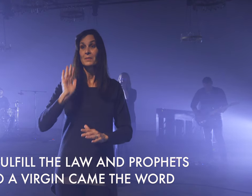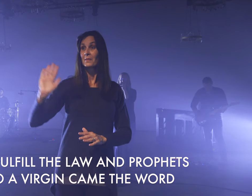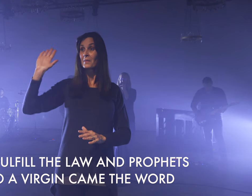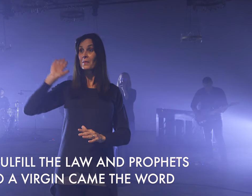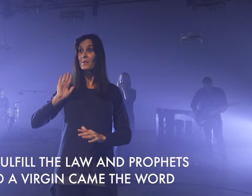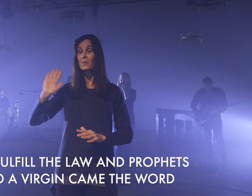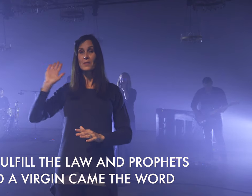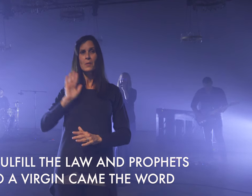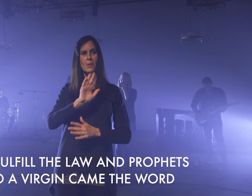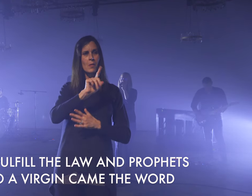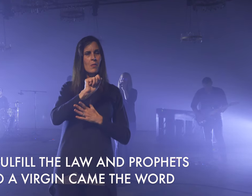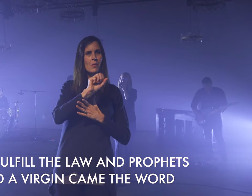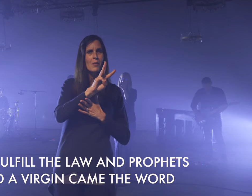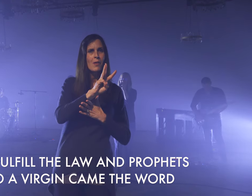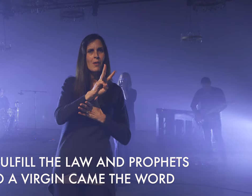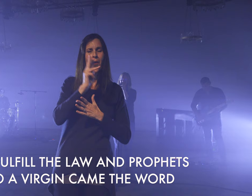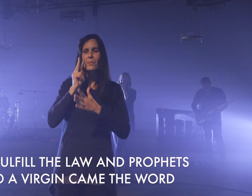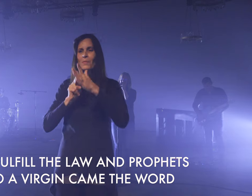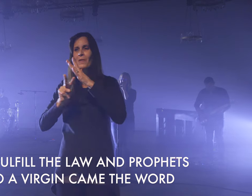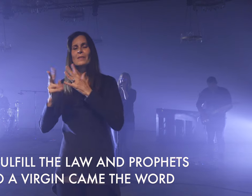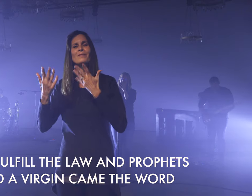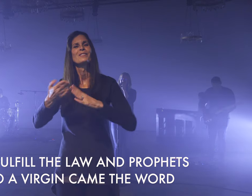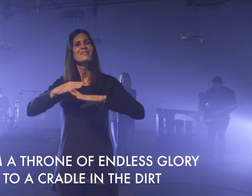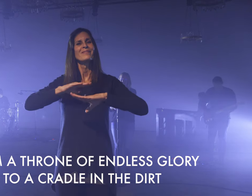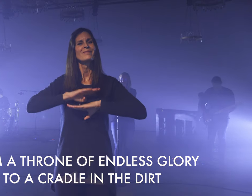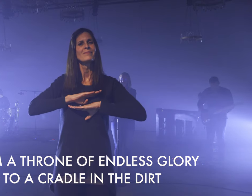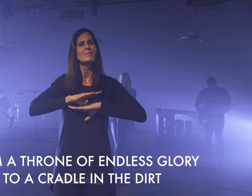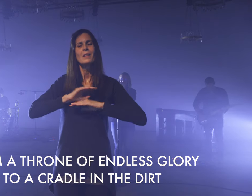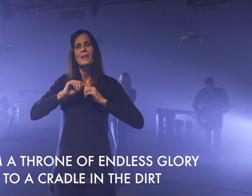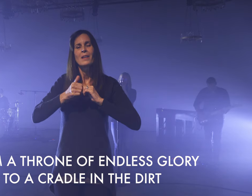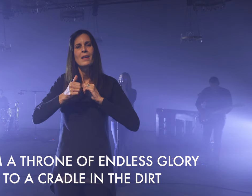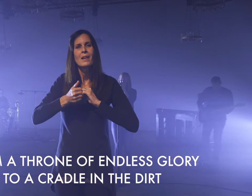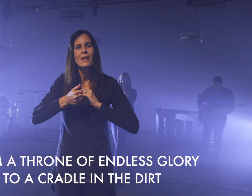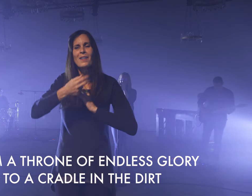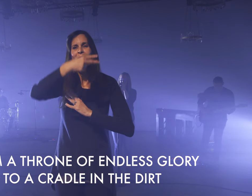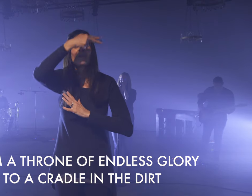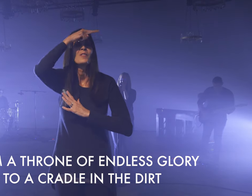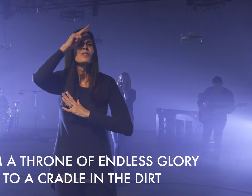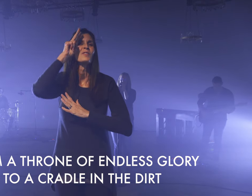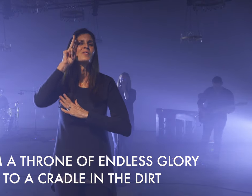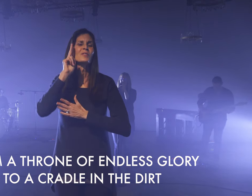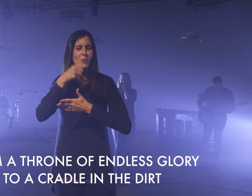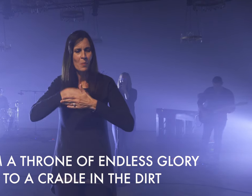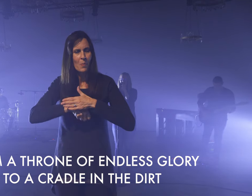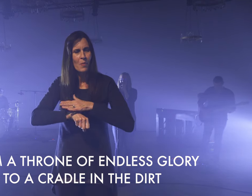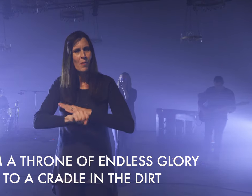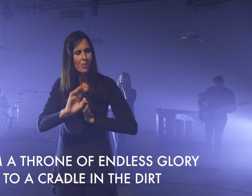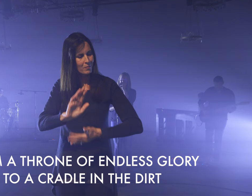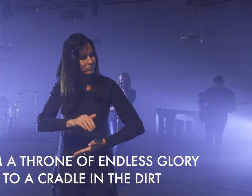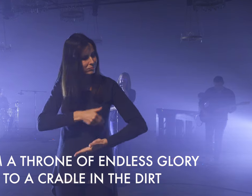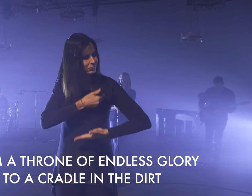law and prophets. To a virgin came the word. a throne of